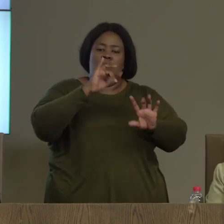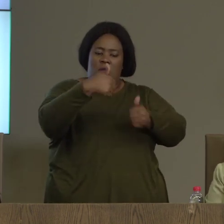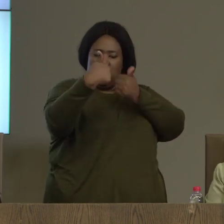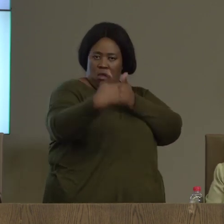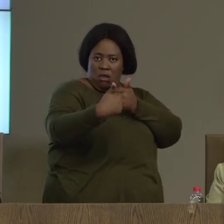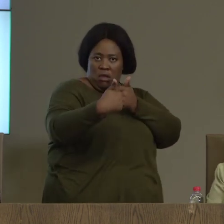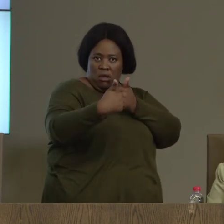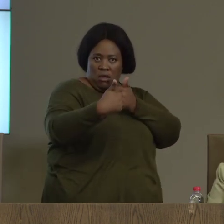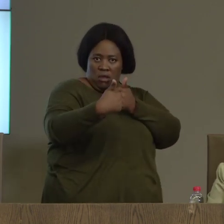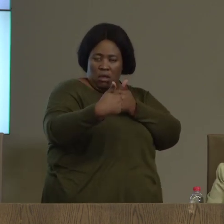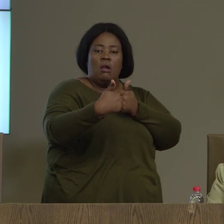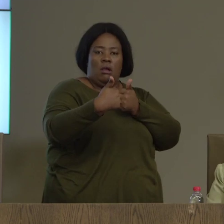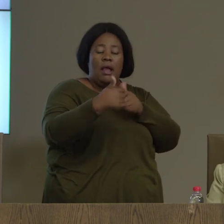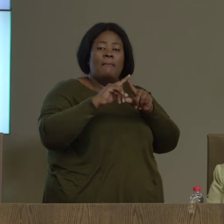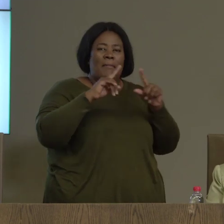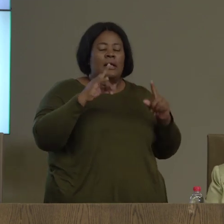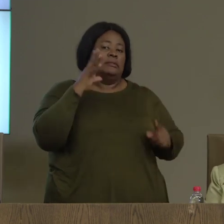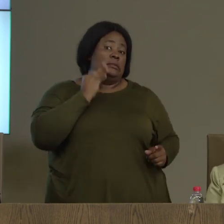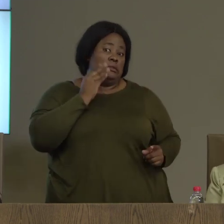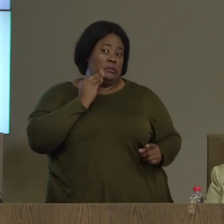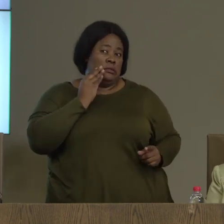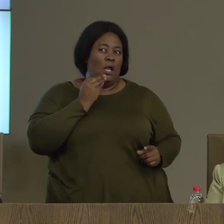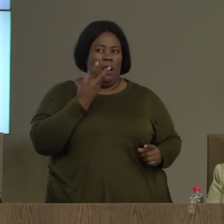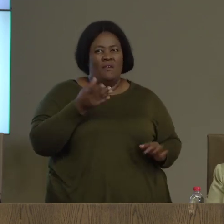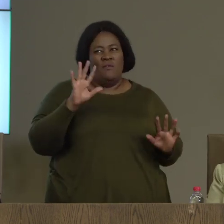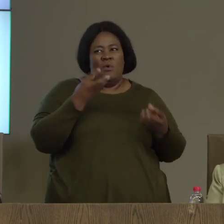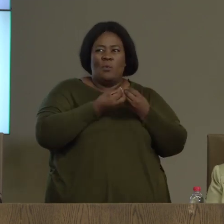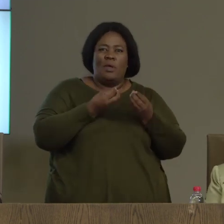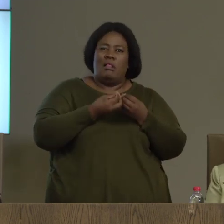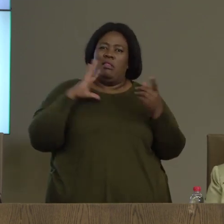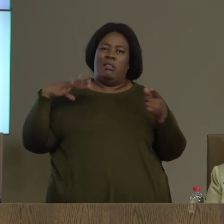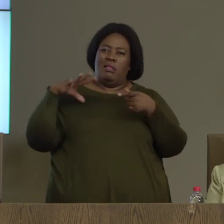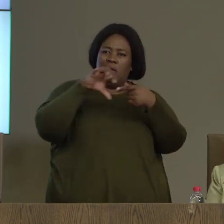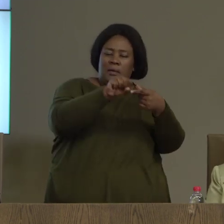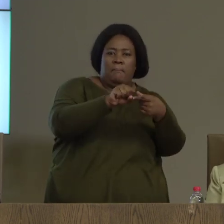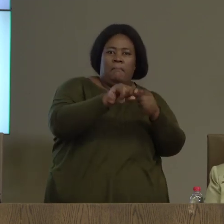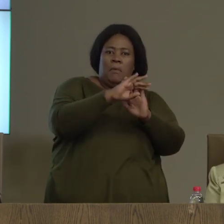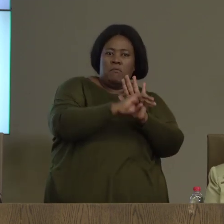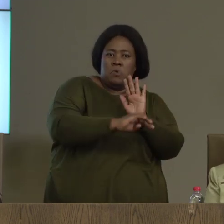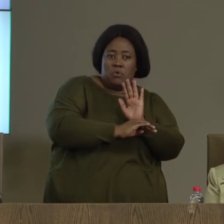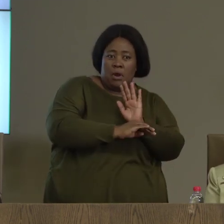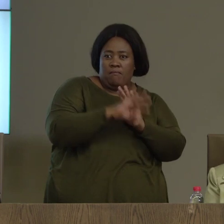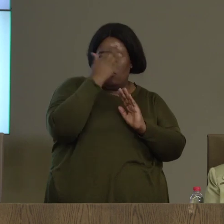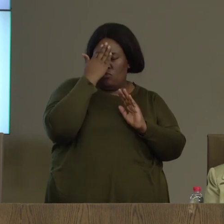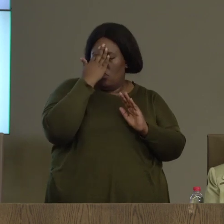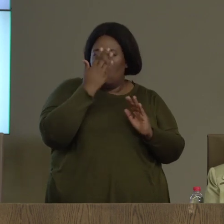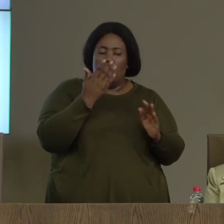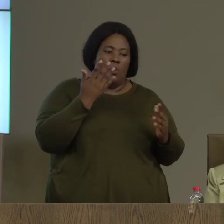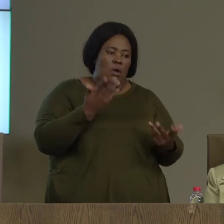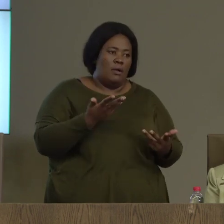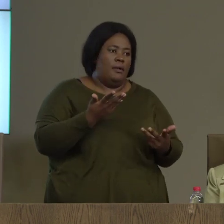have long-standing experiences around the recovery programs. You will know that we would have been disrupted